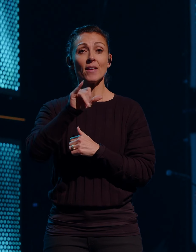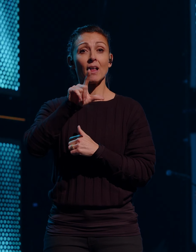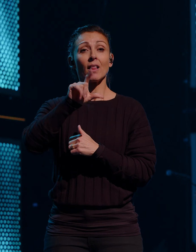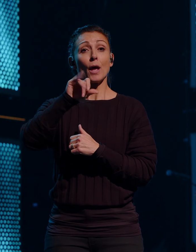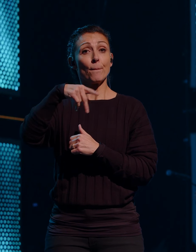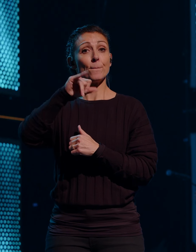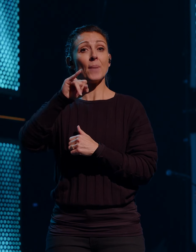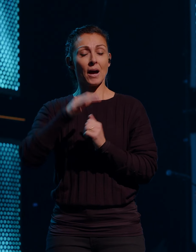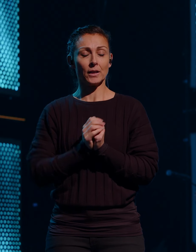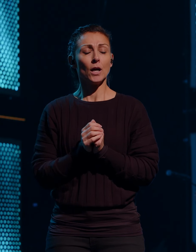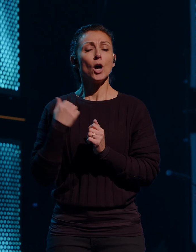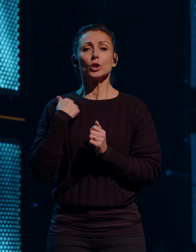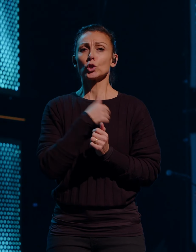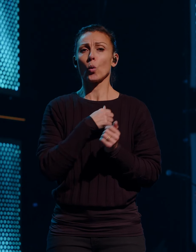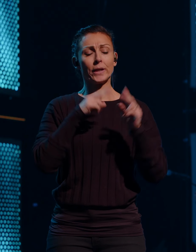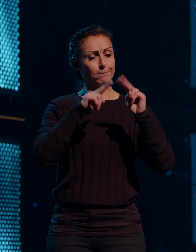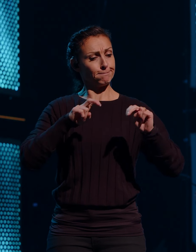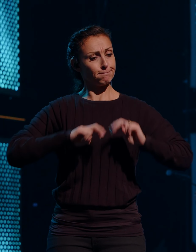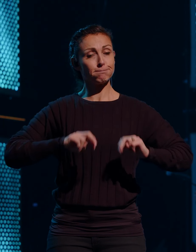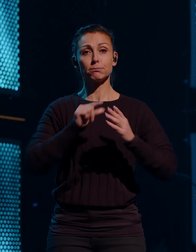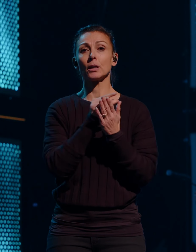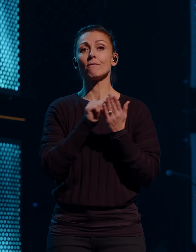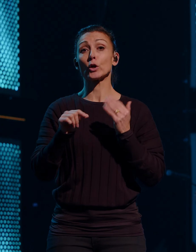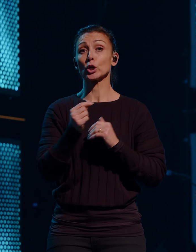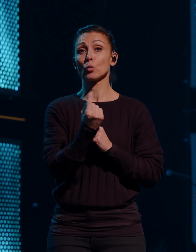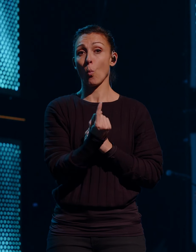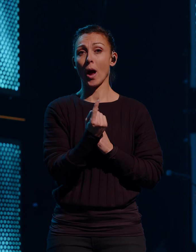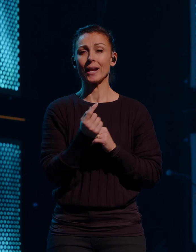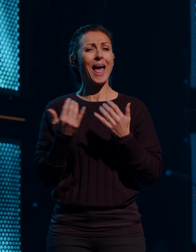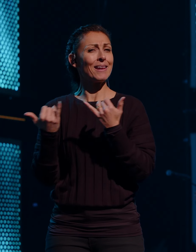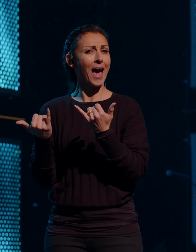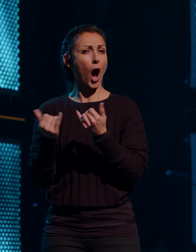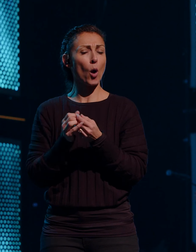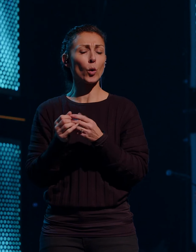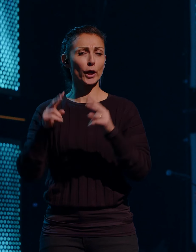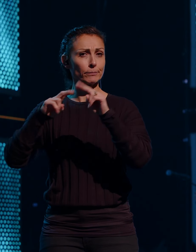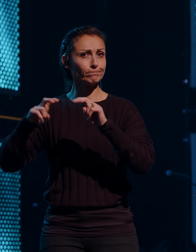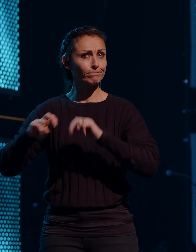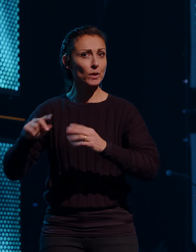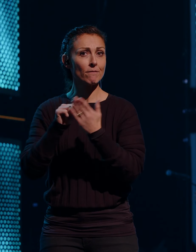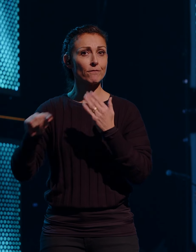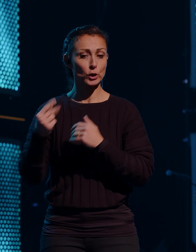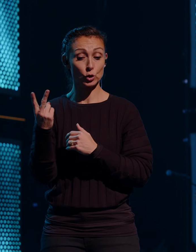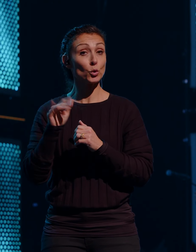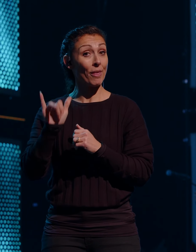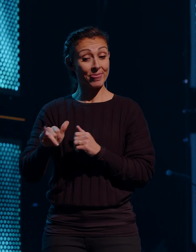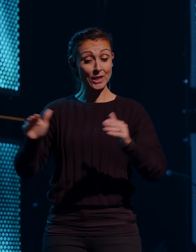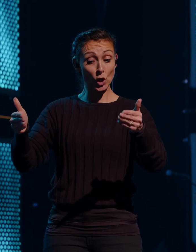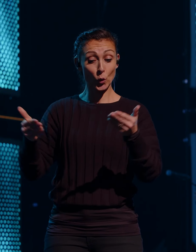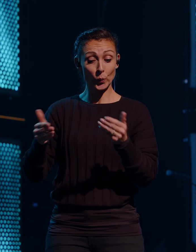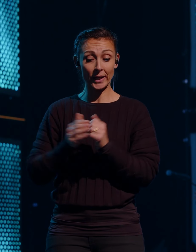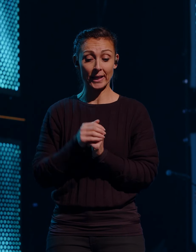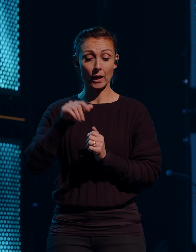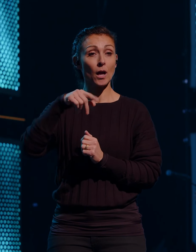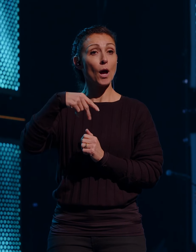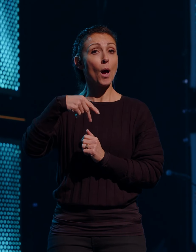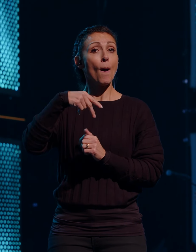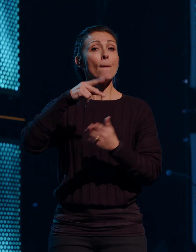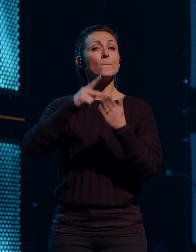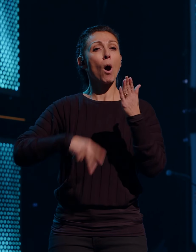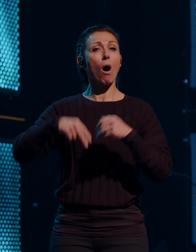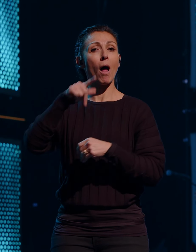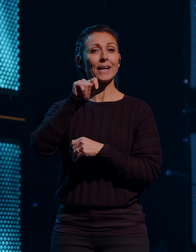2, and we'll also go back to Acts 16 again. In verse 1 and 2, this is the greeting of the letter. It says, Paul and Timothy, servants of